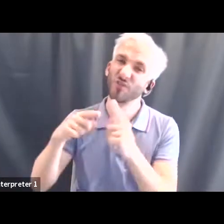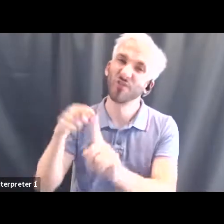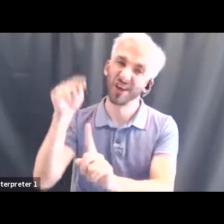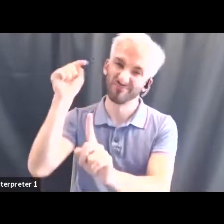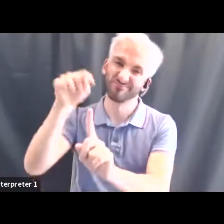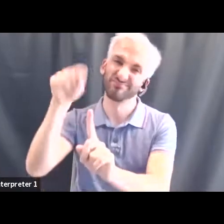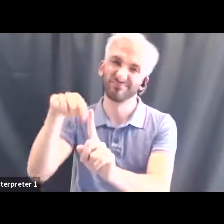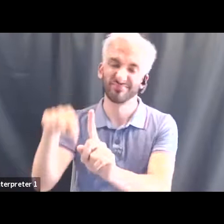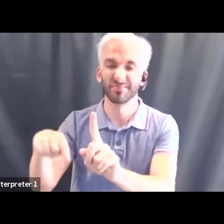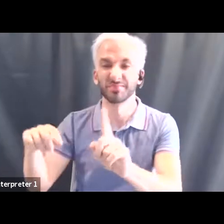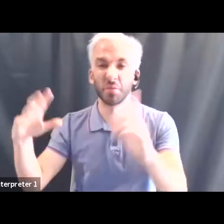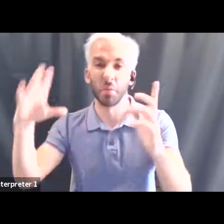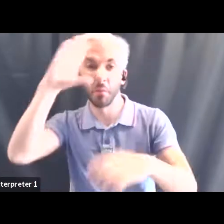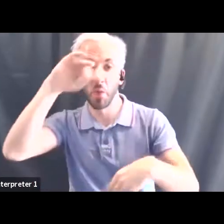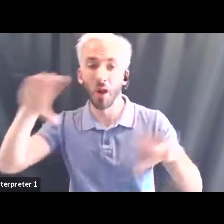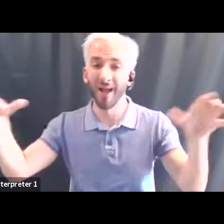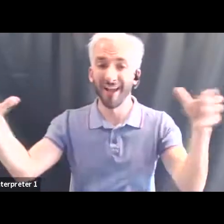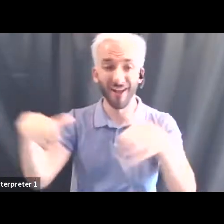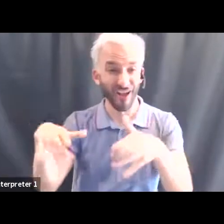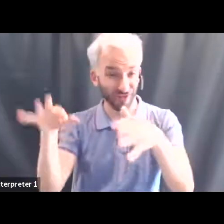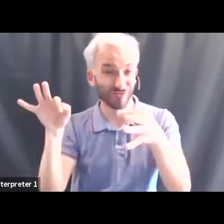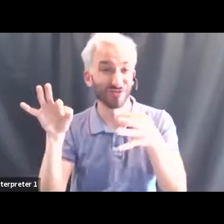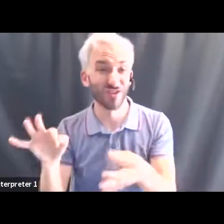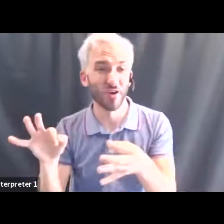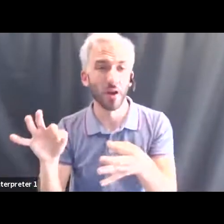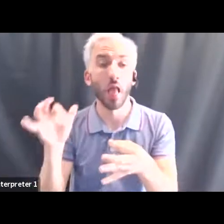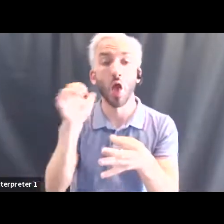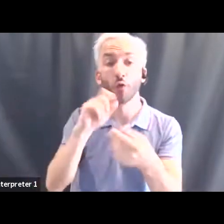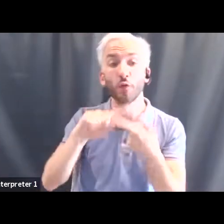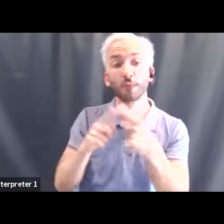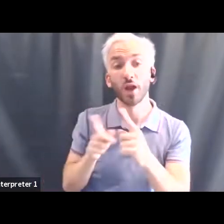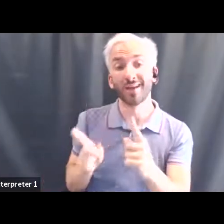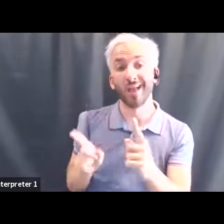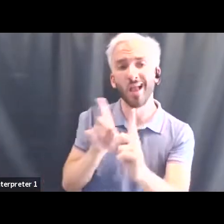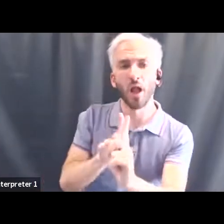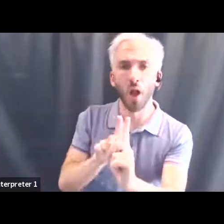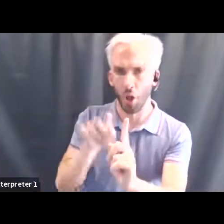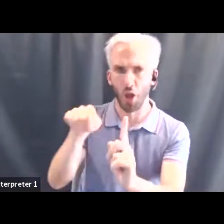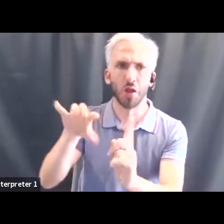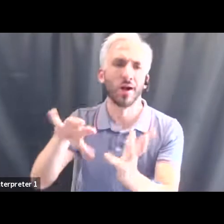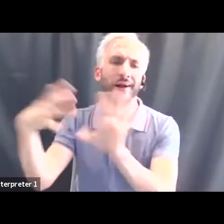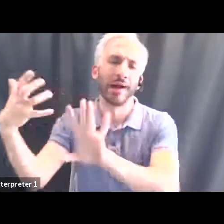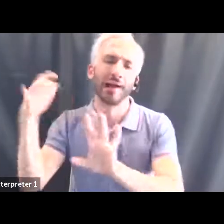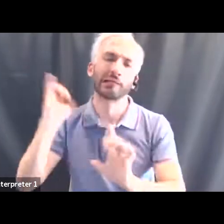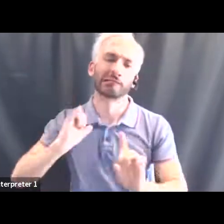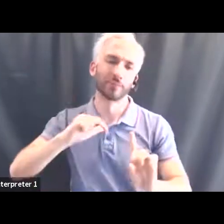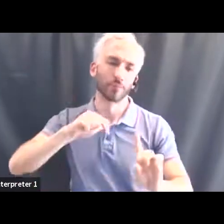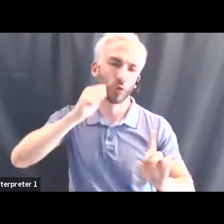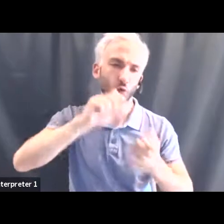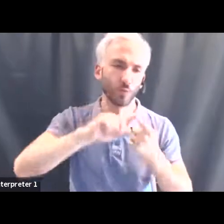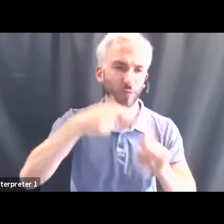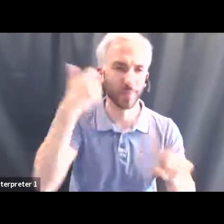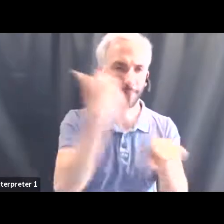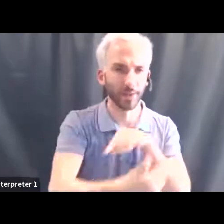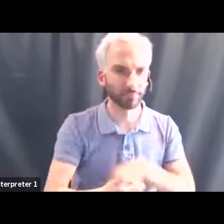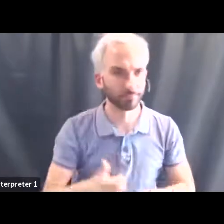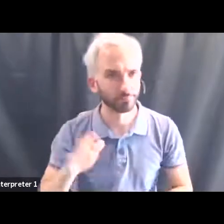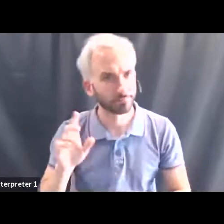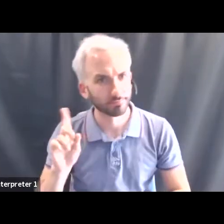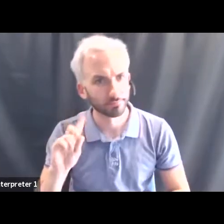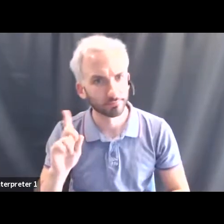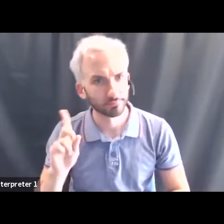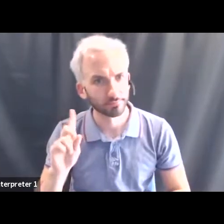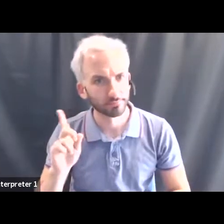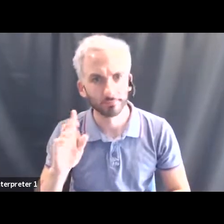who comes in to infiltrate and destroy, the Yoko Ono, the Courtney Love. Newsflash, there